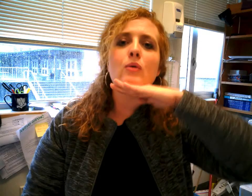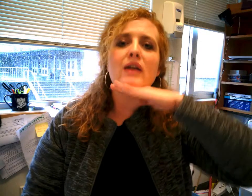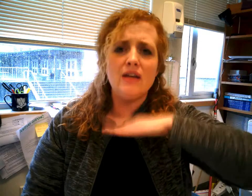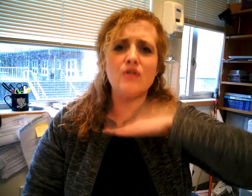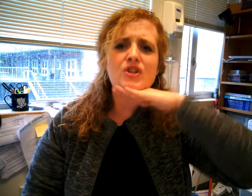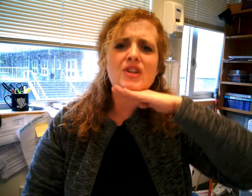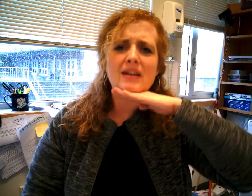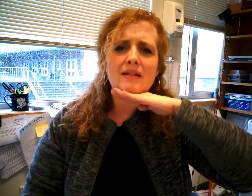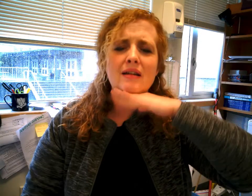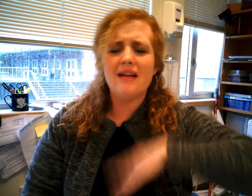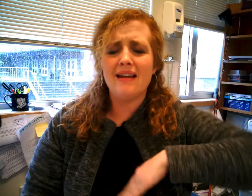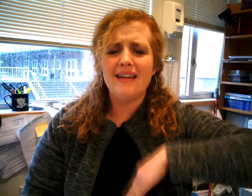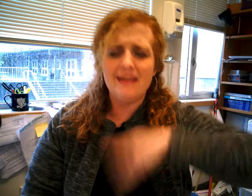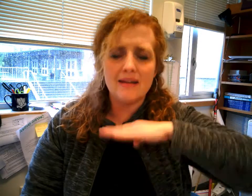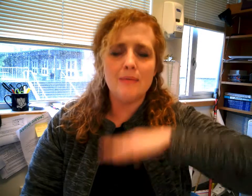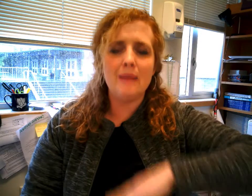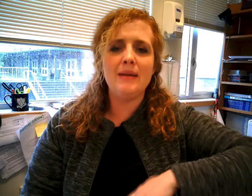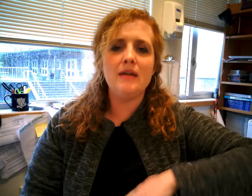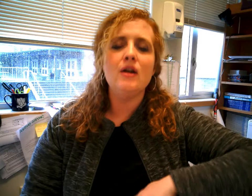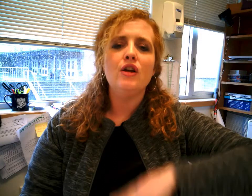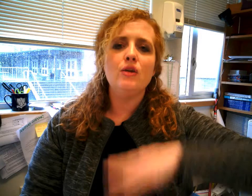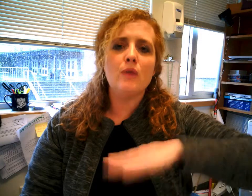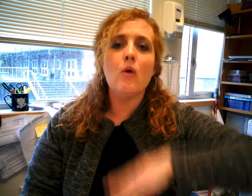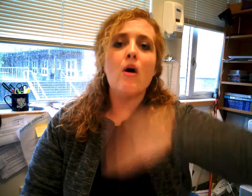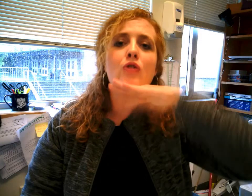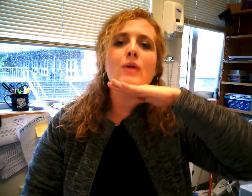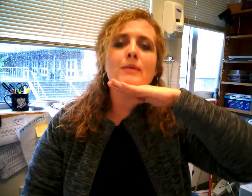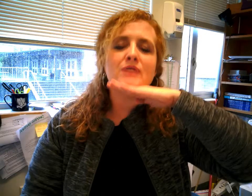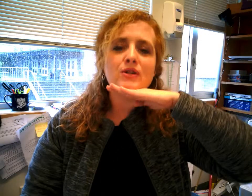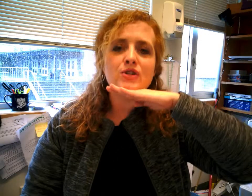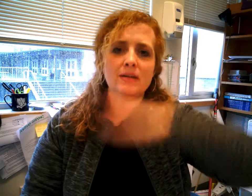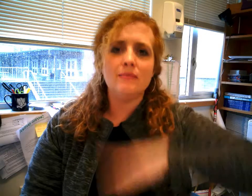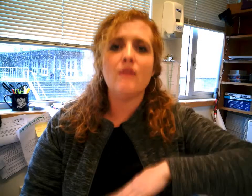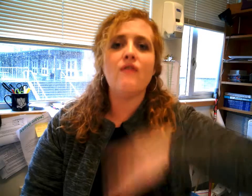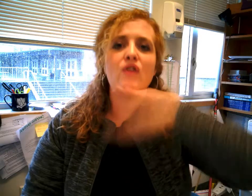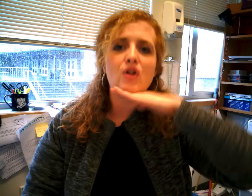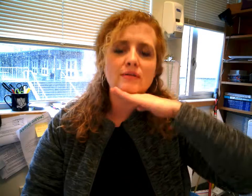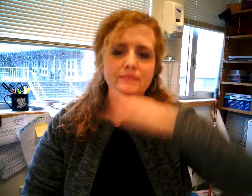hit your chin, not hit it, but I mean, you want to go all the way up to your chin, full.